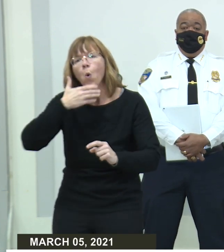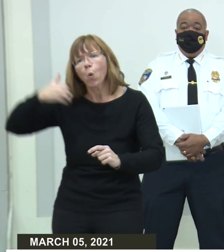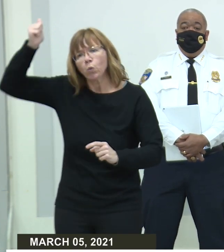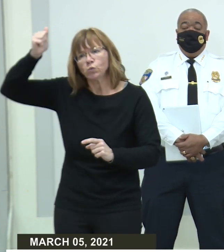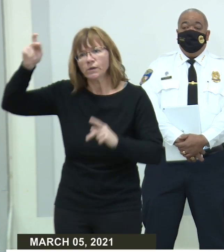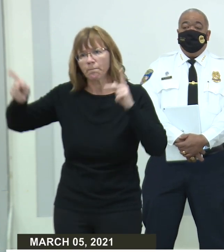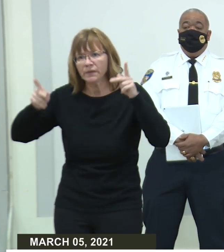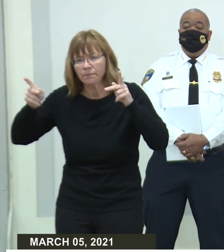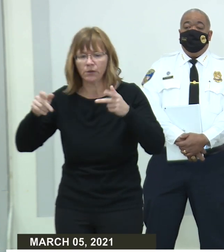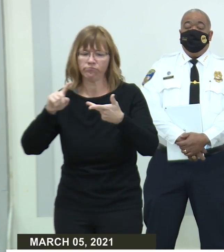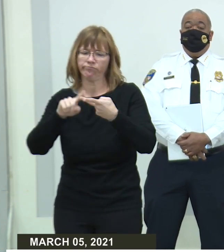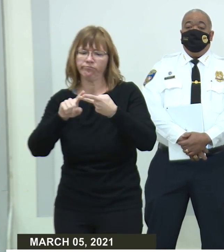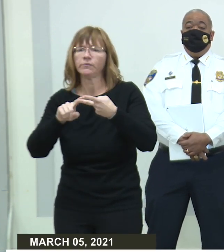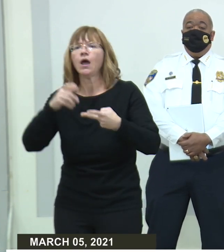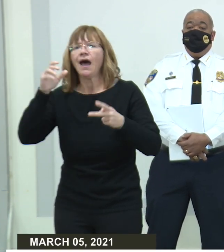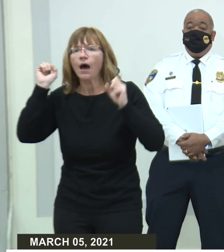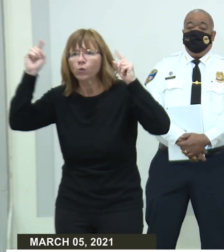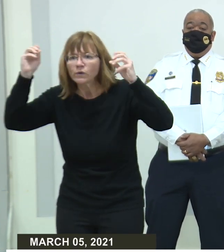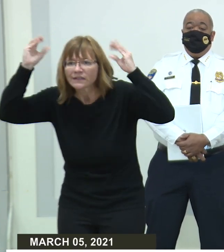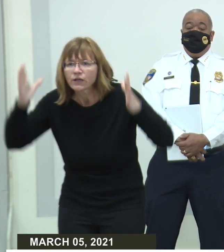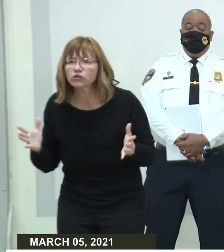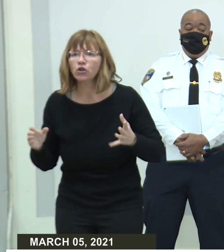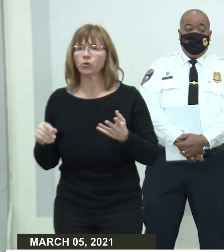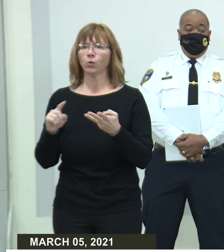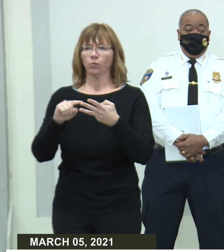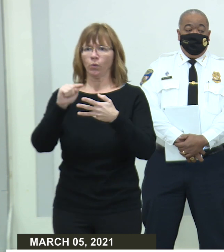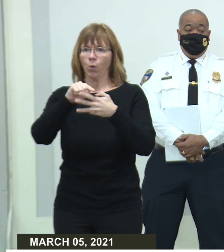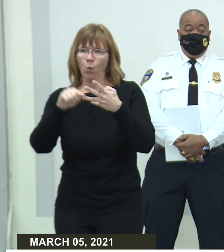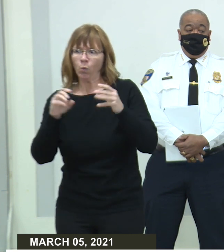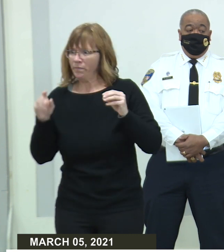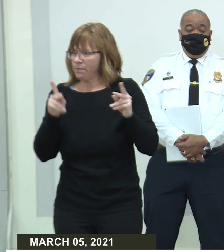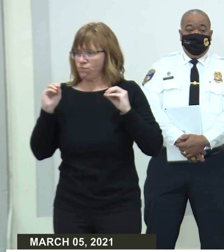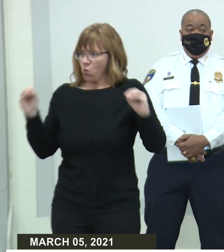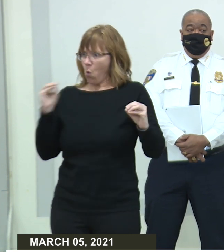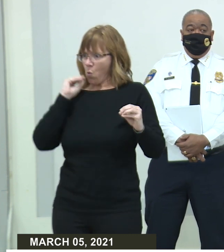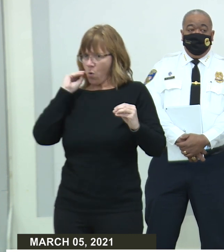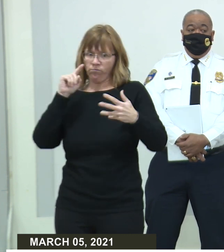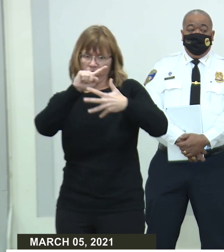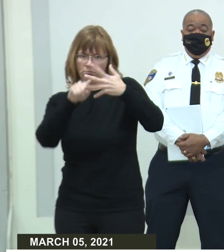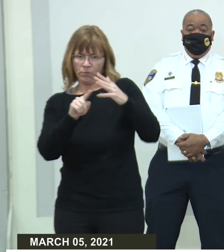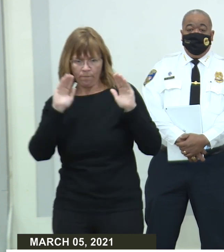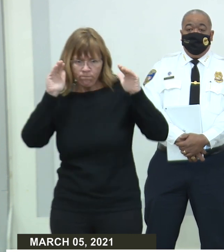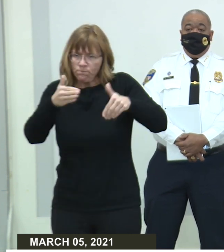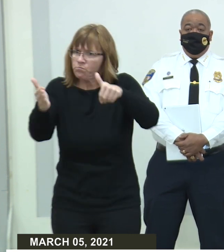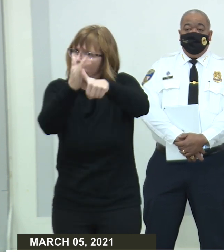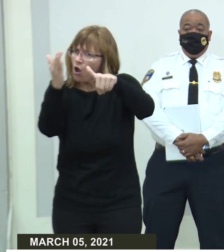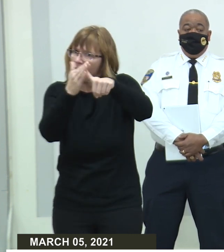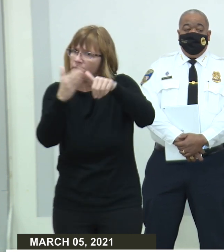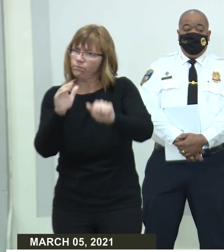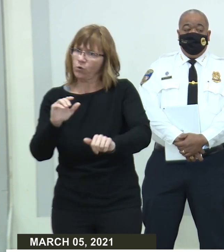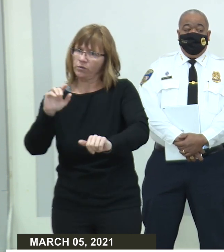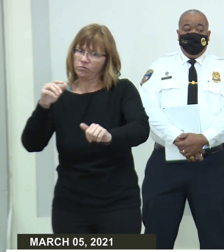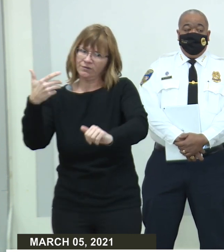people experiencing homelessness. Next week, we will be utilizing our doses in the following way.